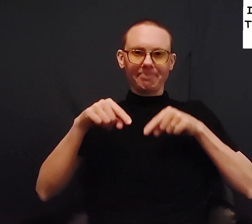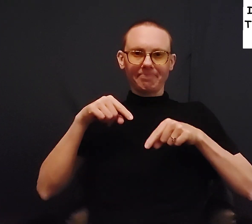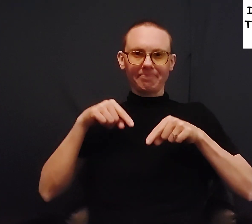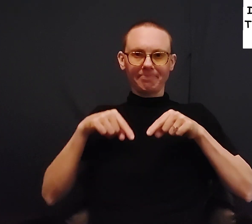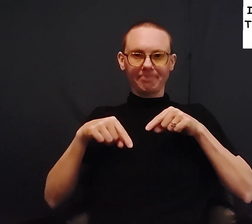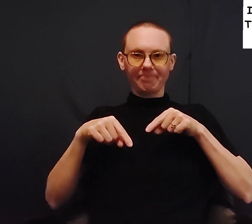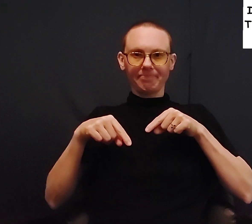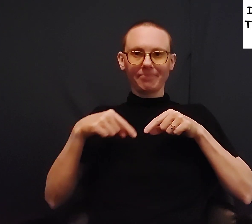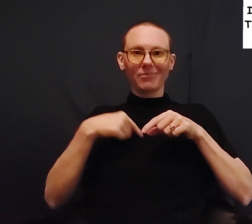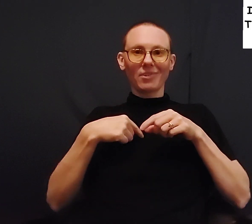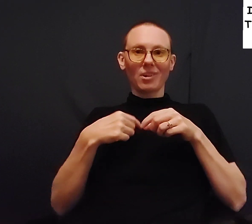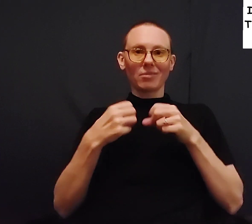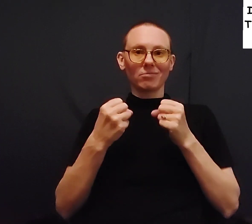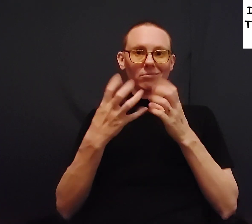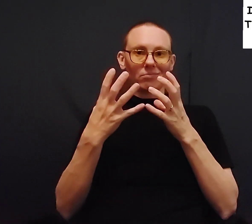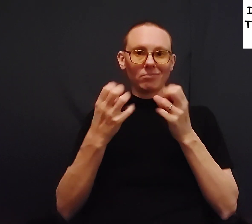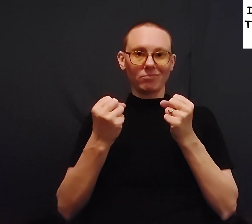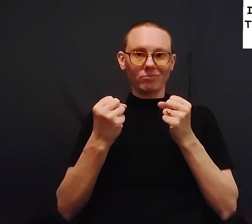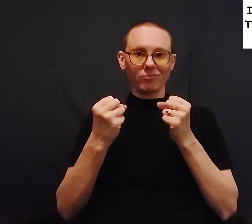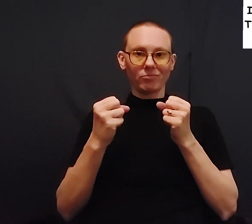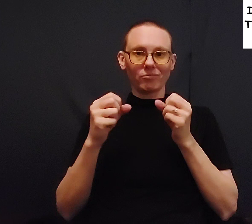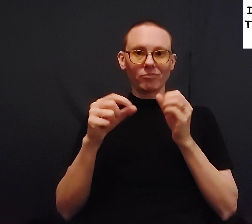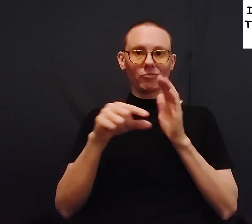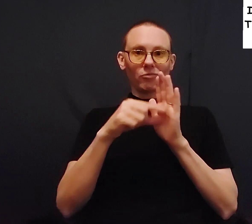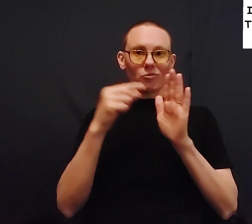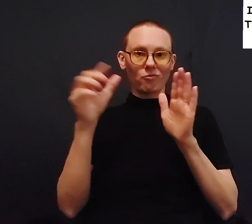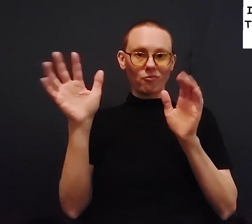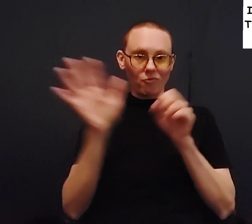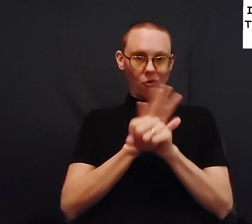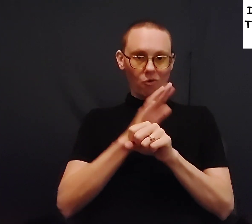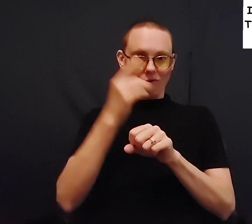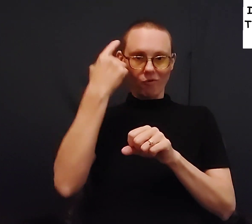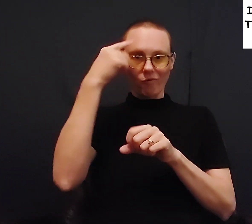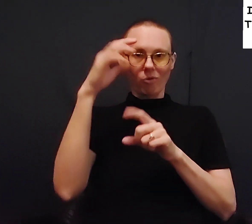I'm going to read the full verse for context.